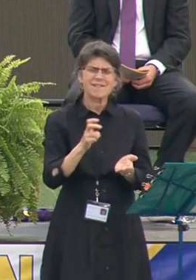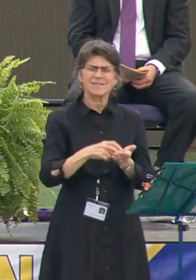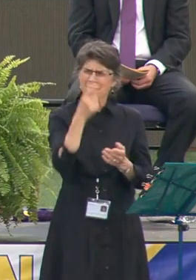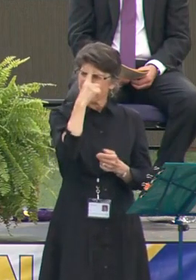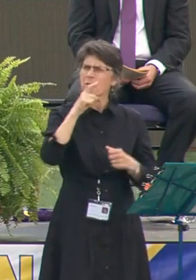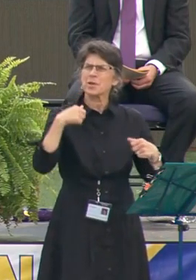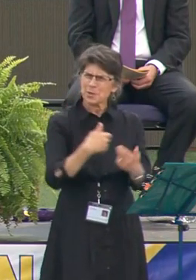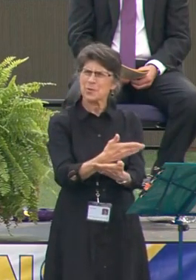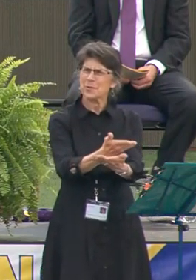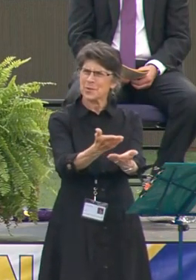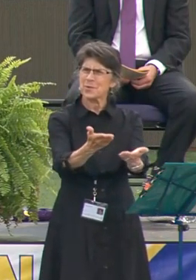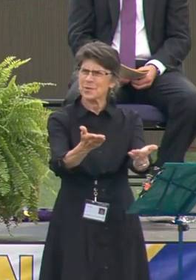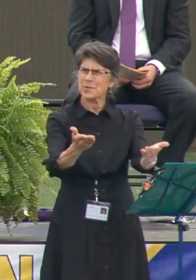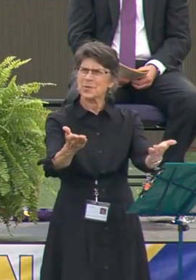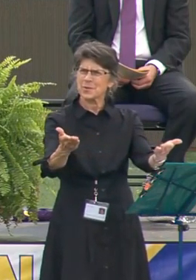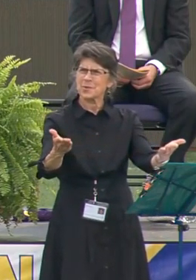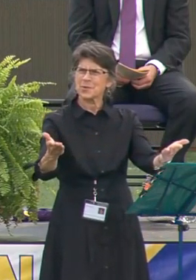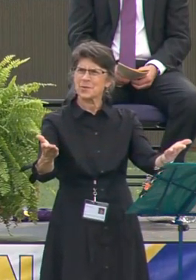for you,